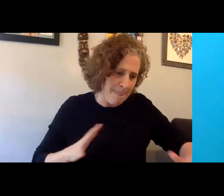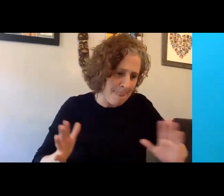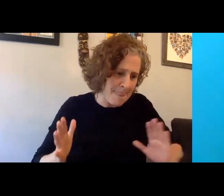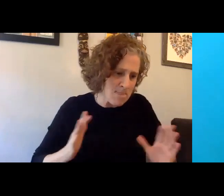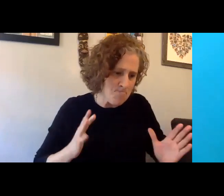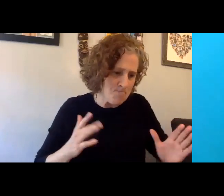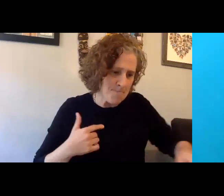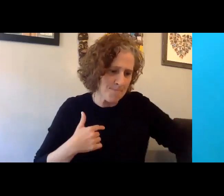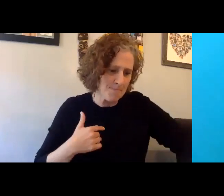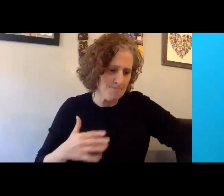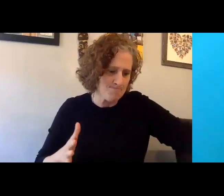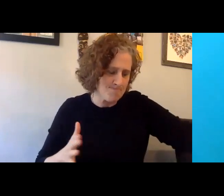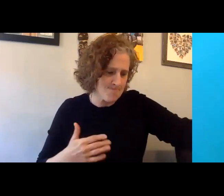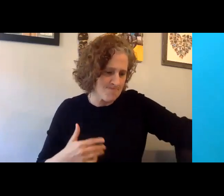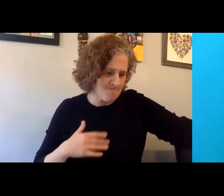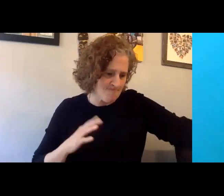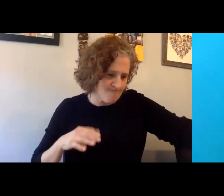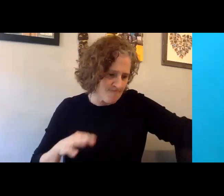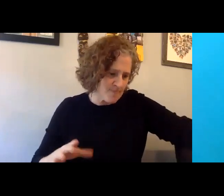Okay, let's see.